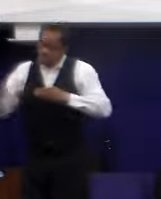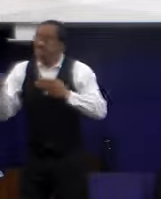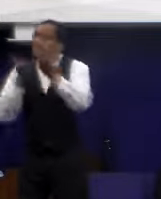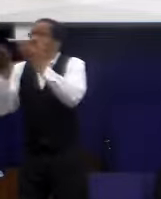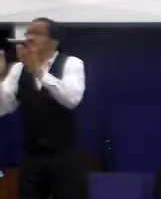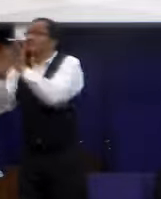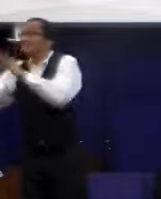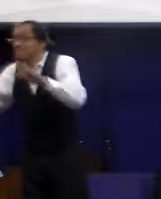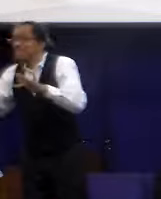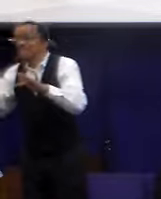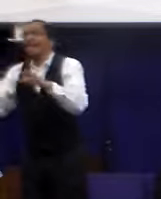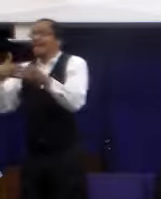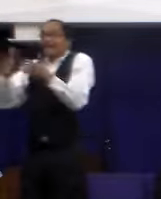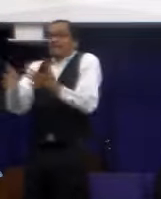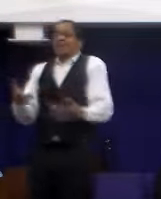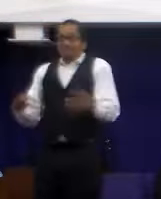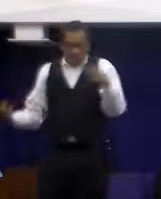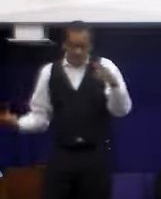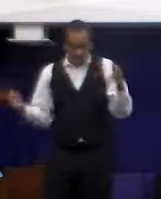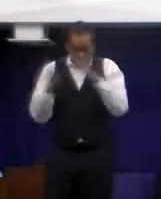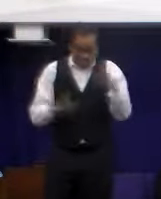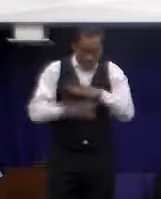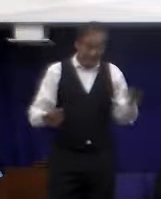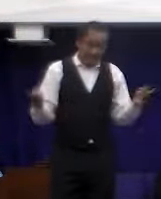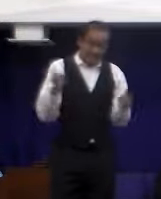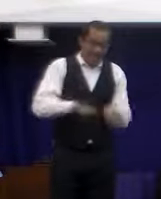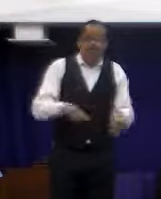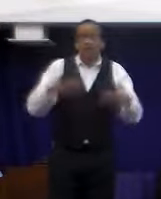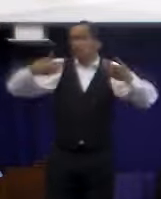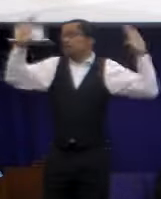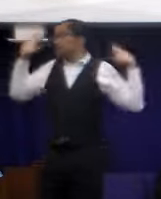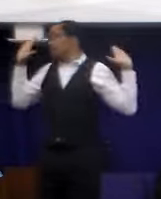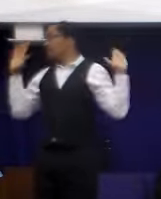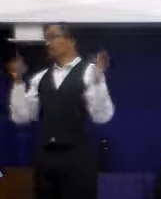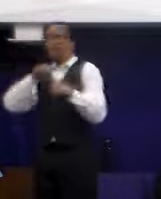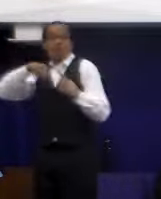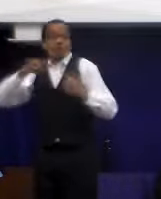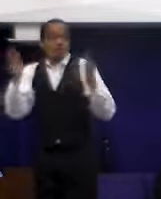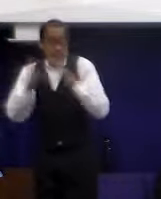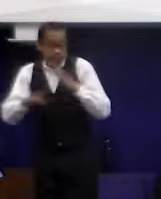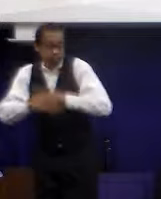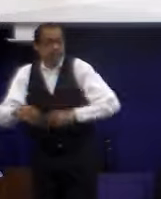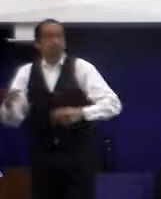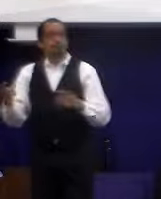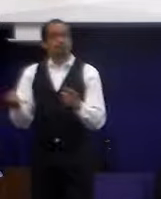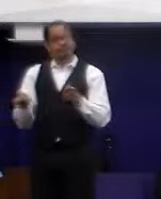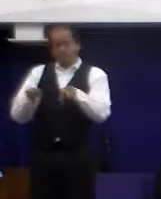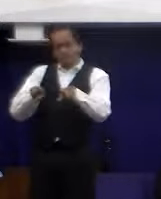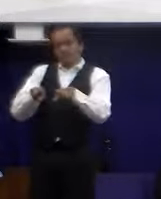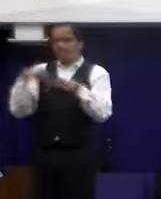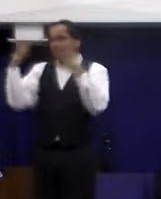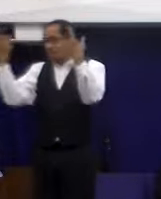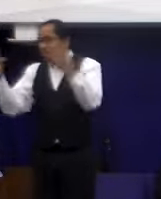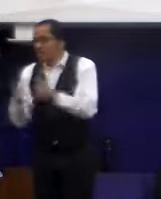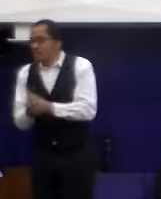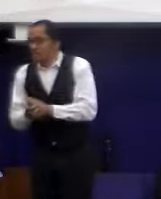storm. Yes. And my question is, don't give up in the storm. Don't give up. Don't give up in the storm. Hallelujah. Hallelujah. I can tell you from my own experience